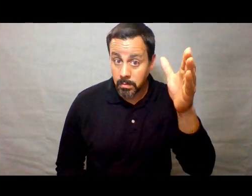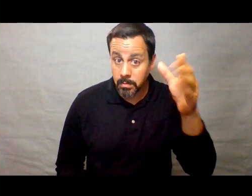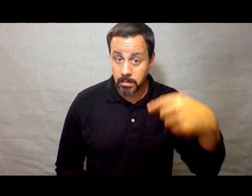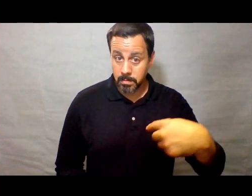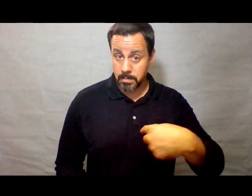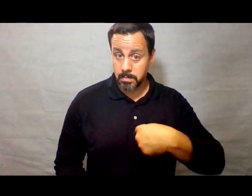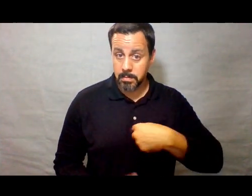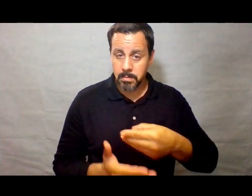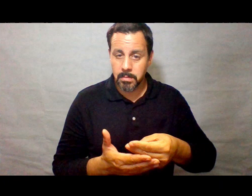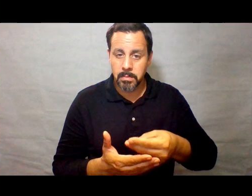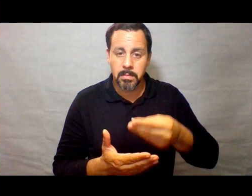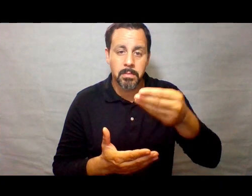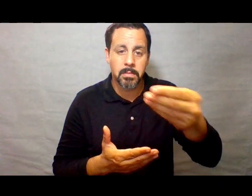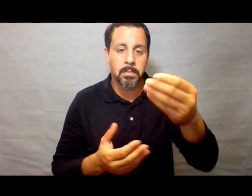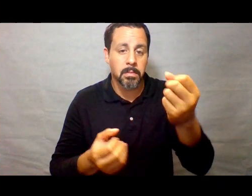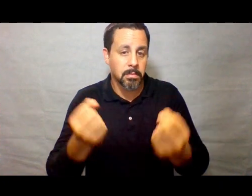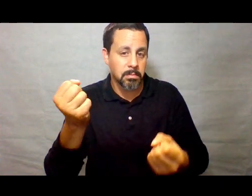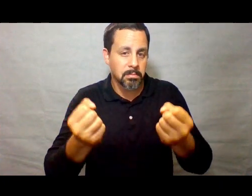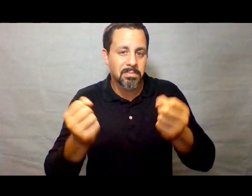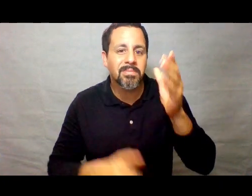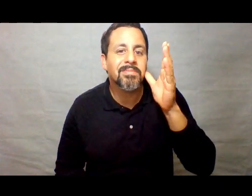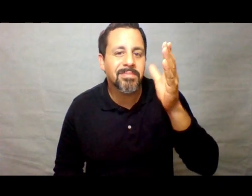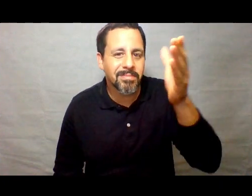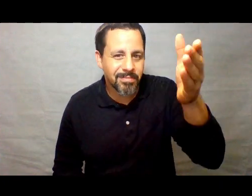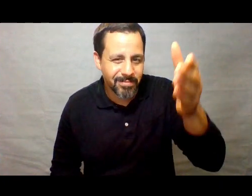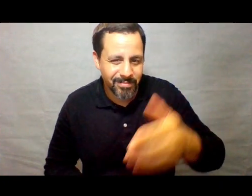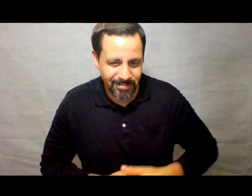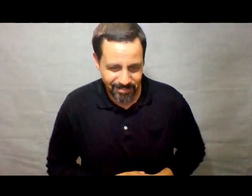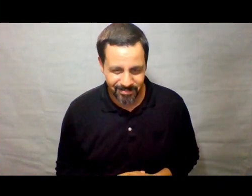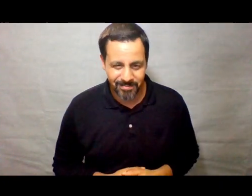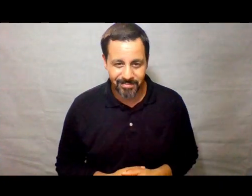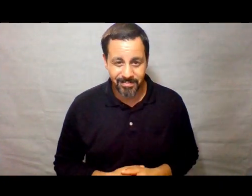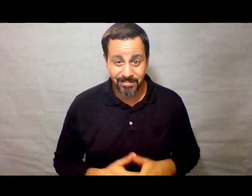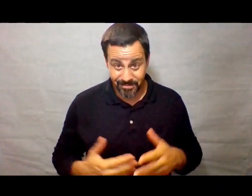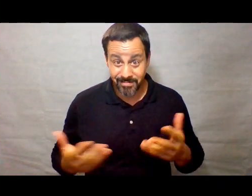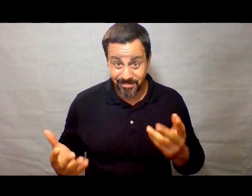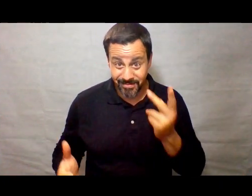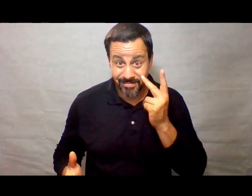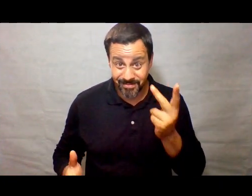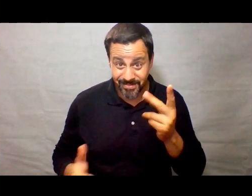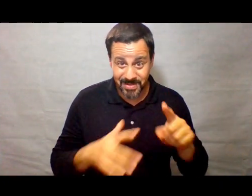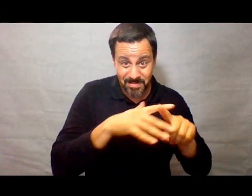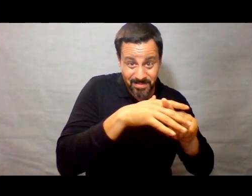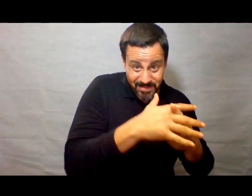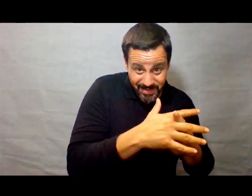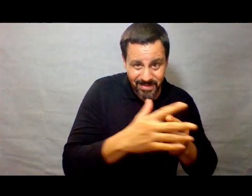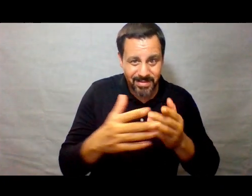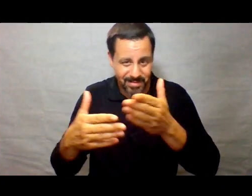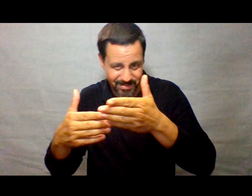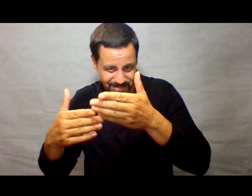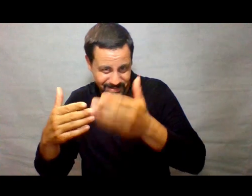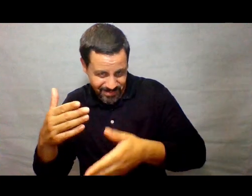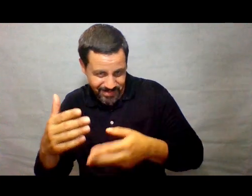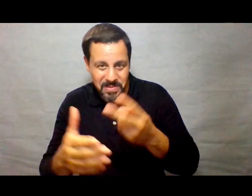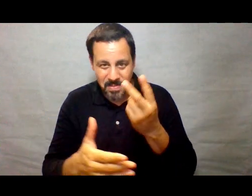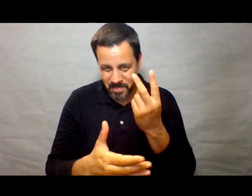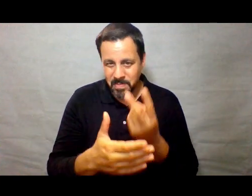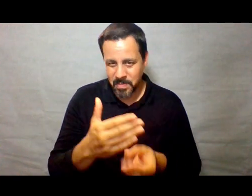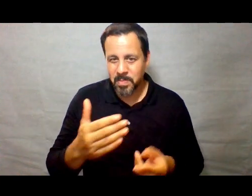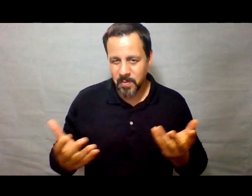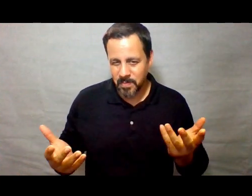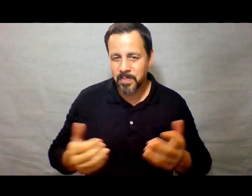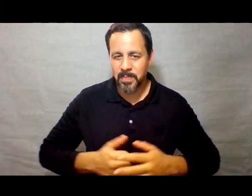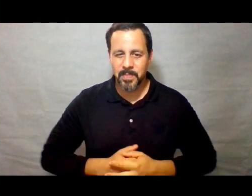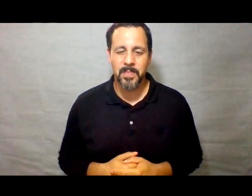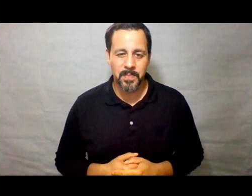So for example, future me by car future. You see how I